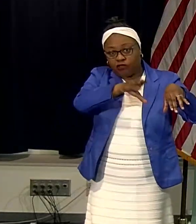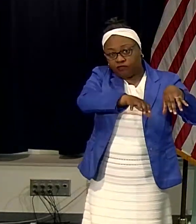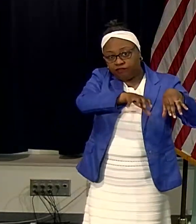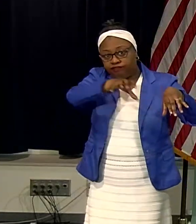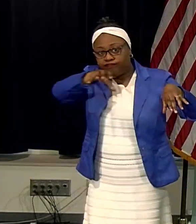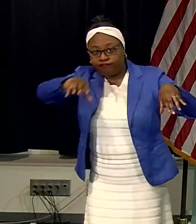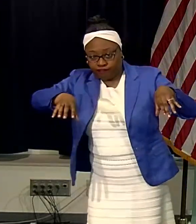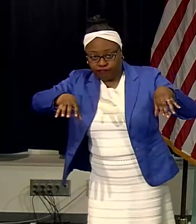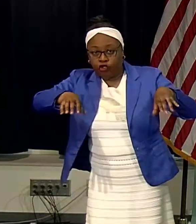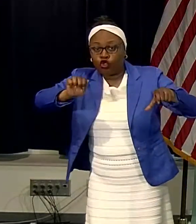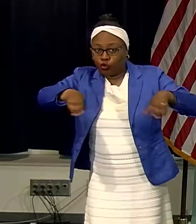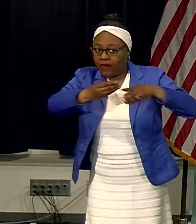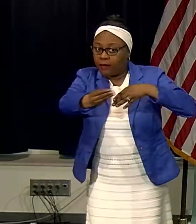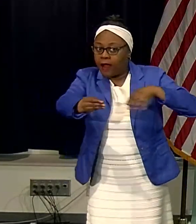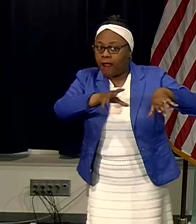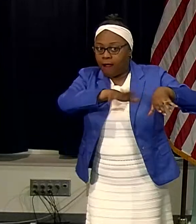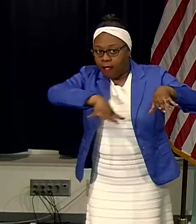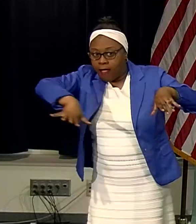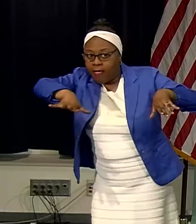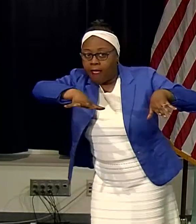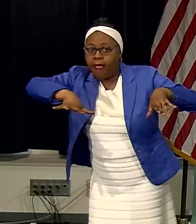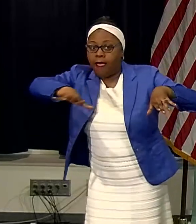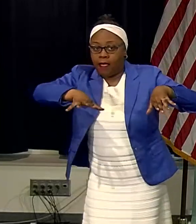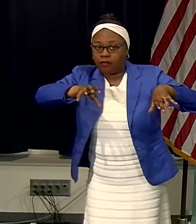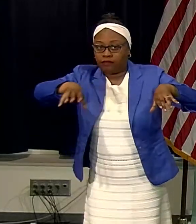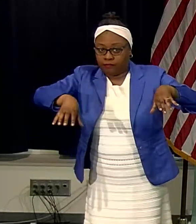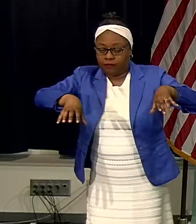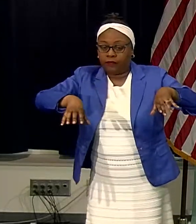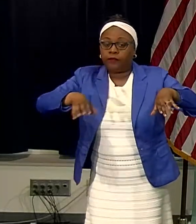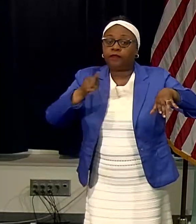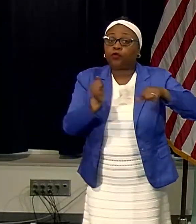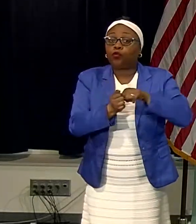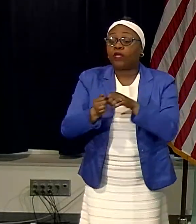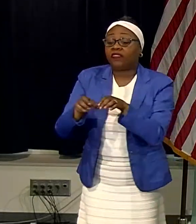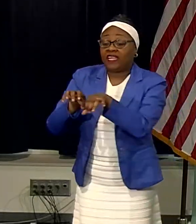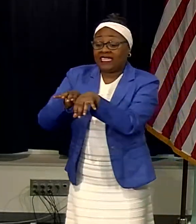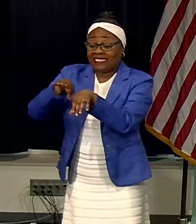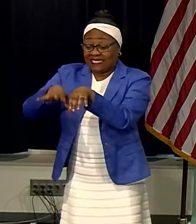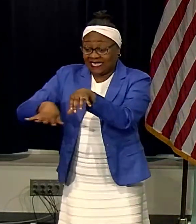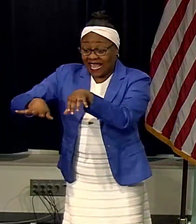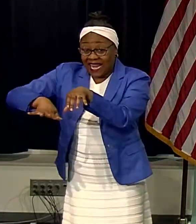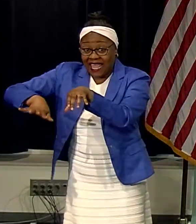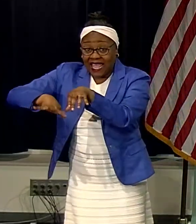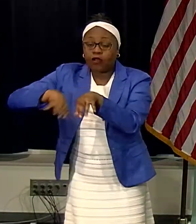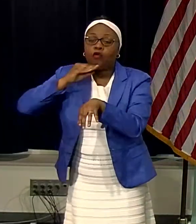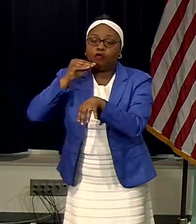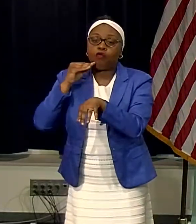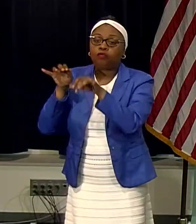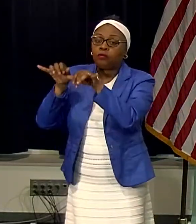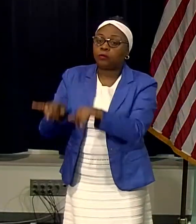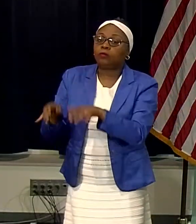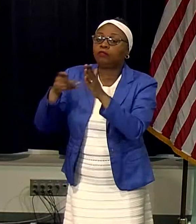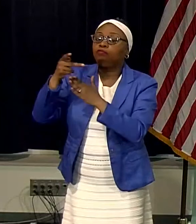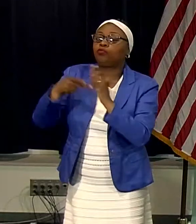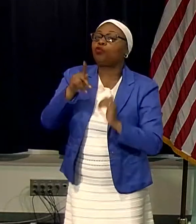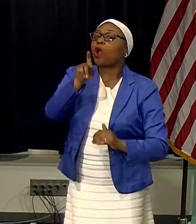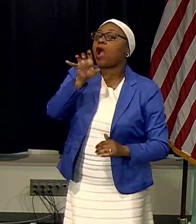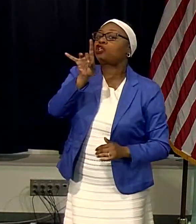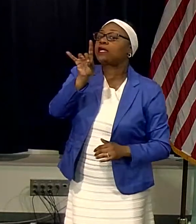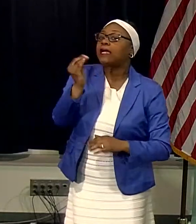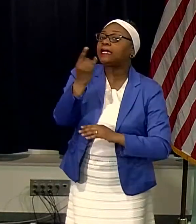block away within the city of Detroit. With side lots, homes do remain within the program for 180 days.